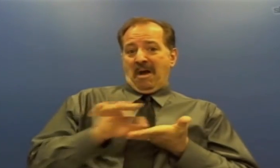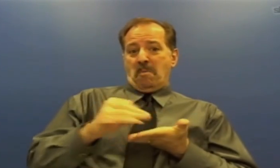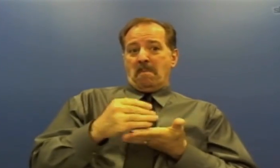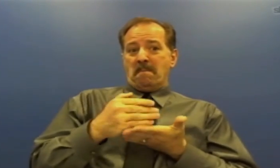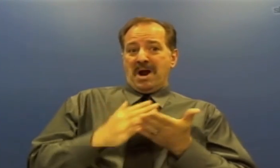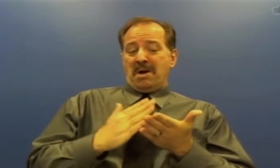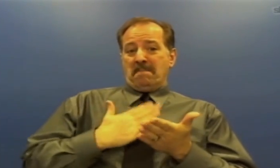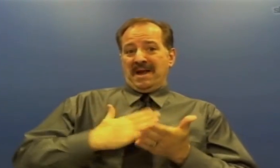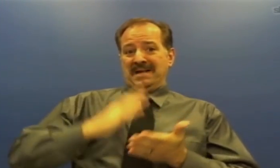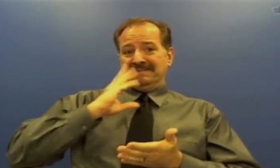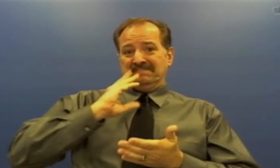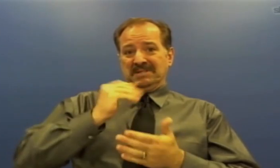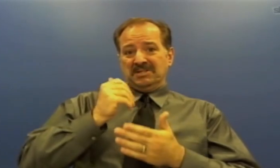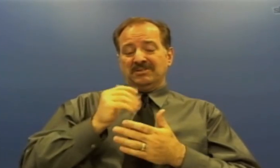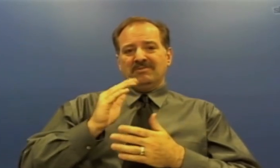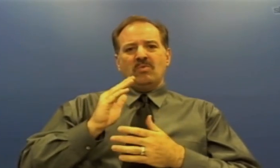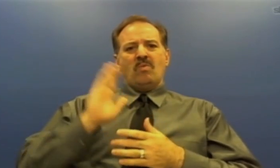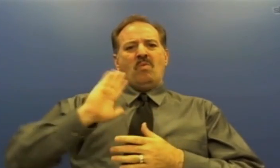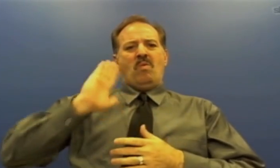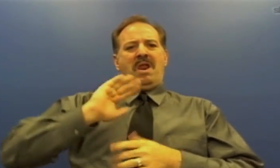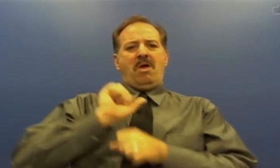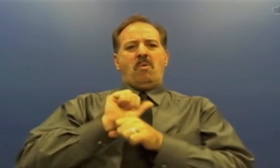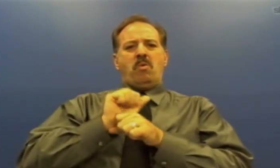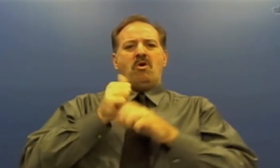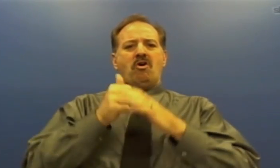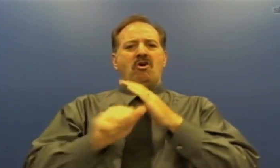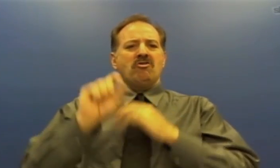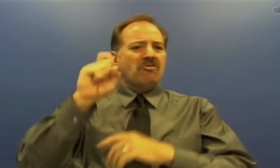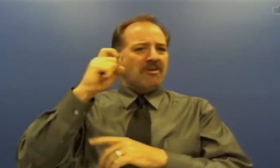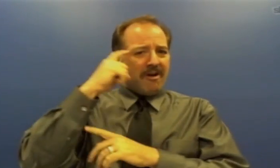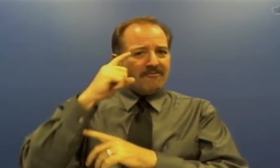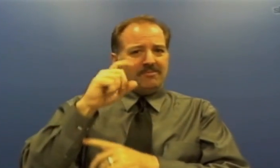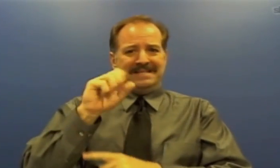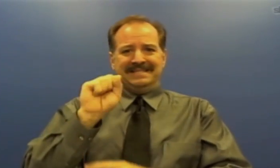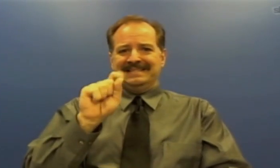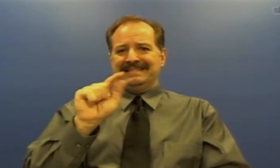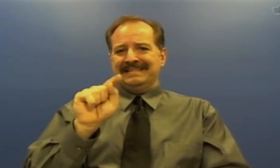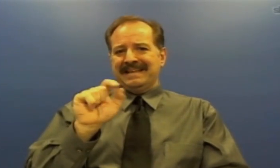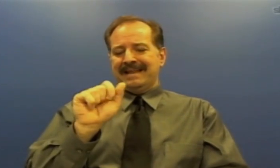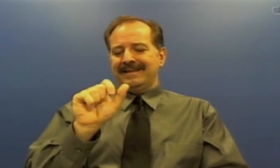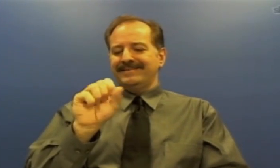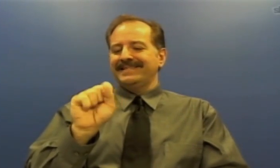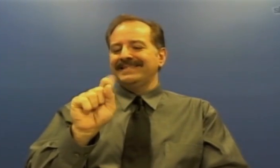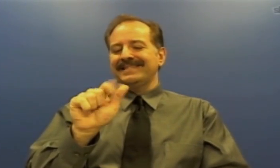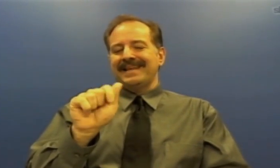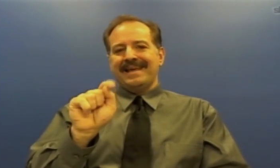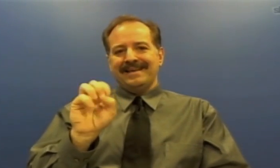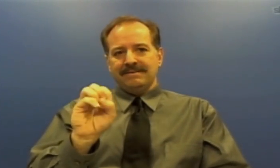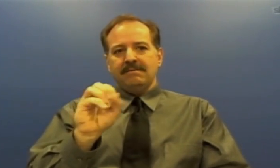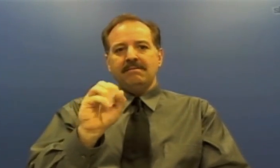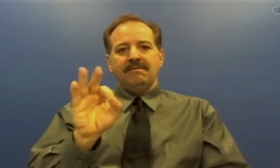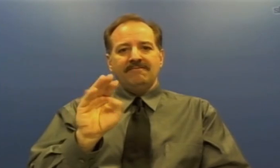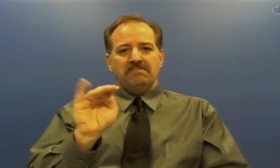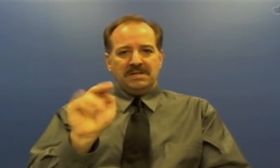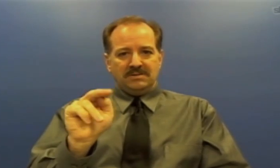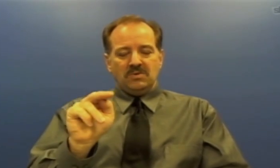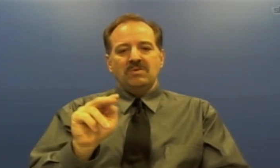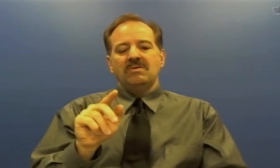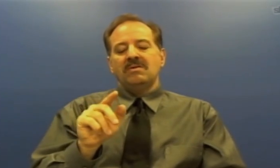not, because I really kind of reflect on my experience working as part of the state government in